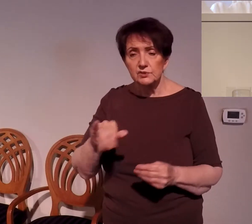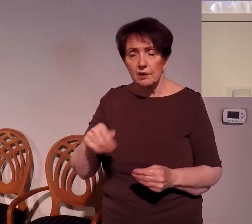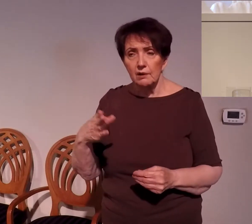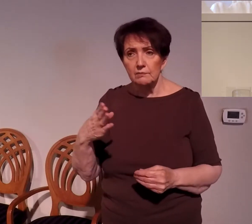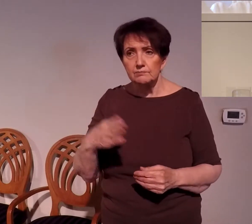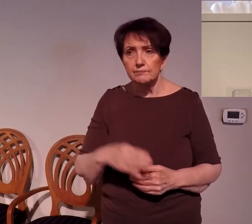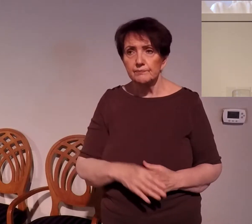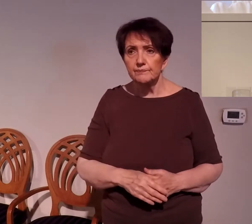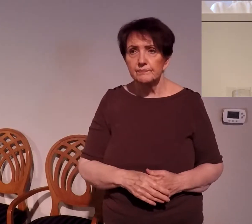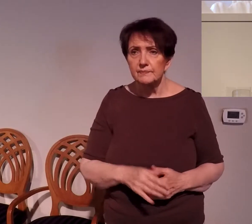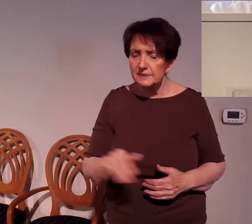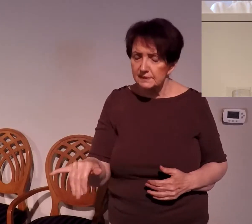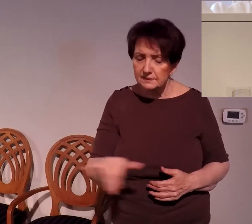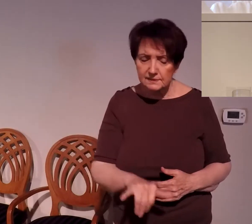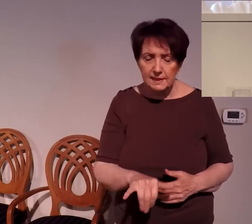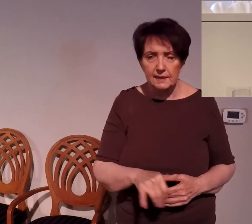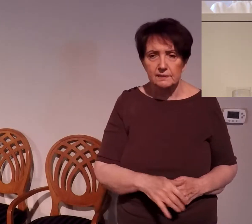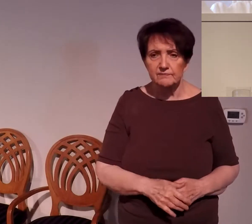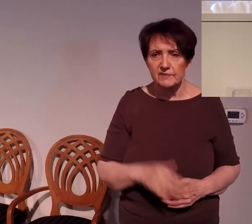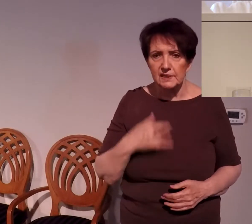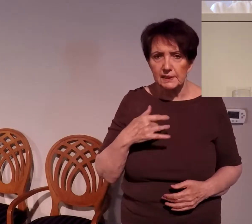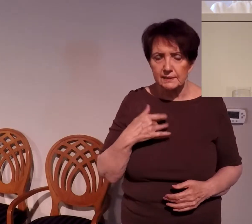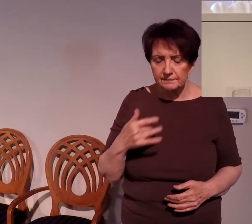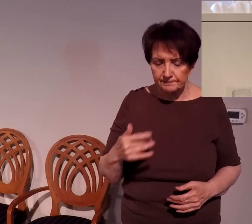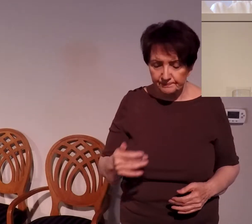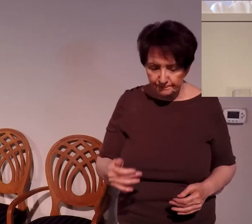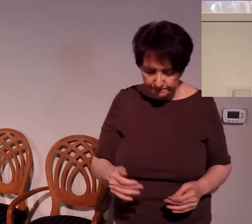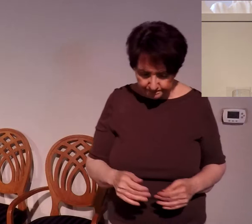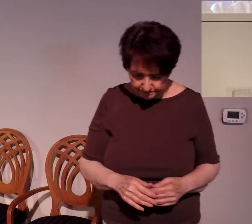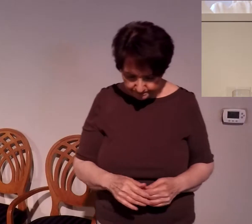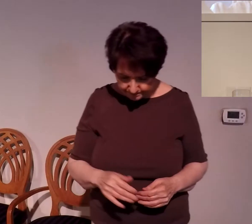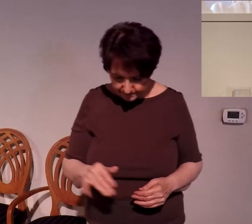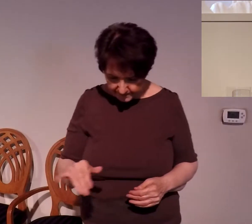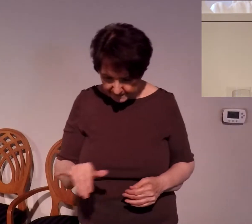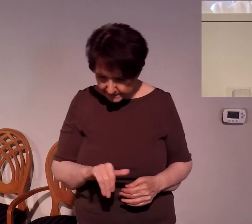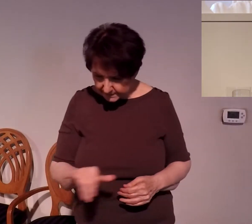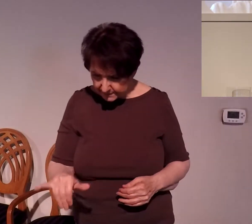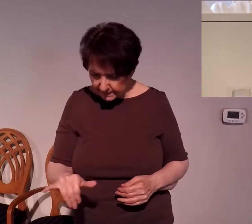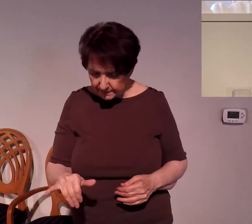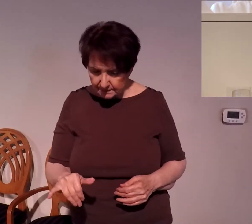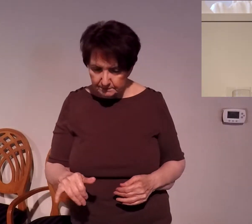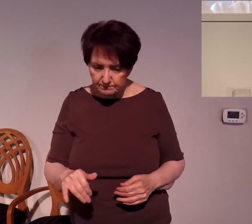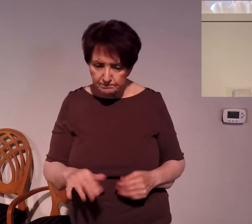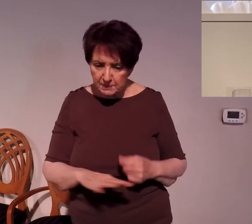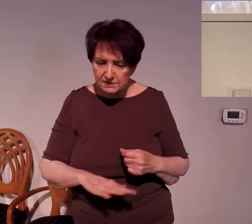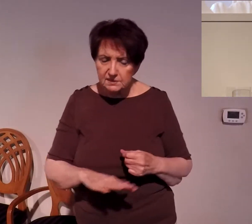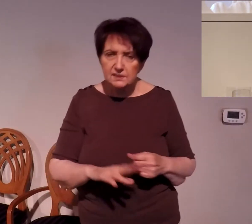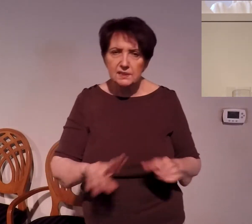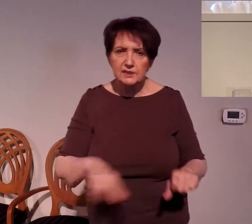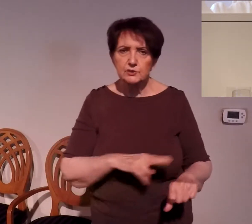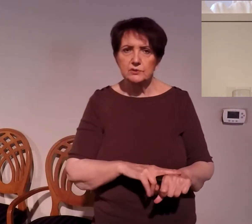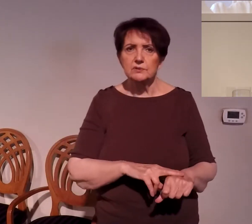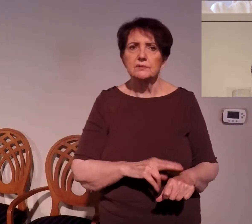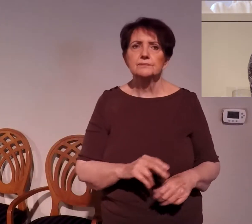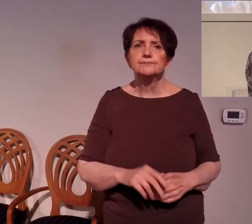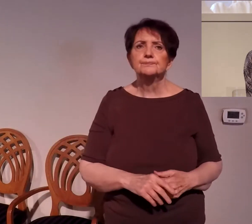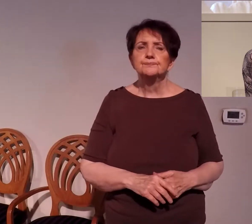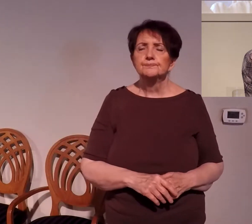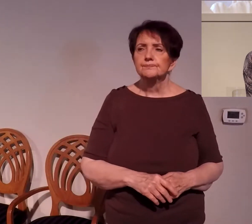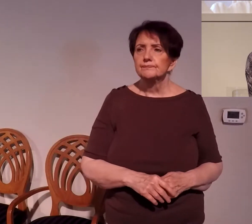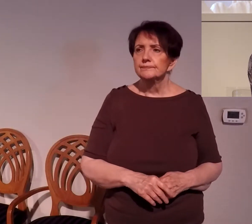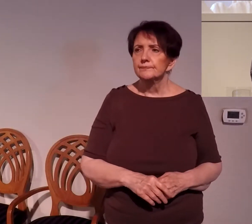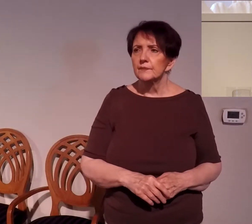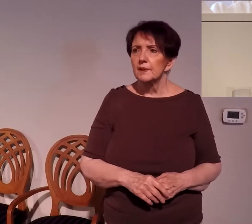see? It's the same feeling. It's the same essential nature. There is